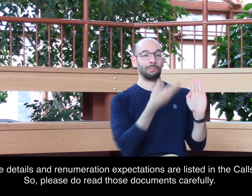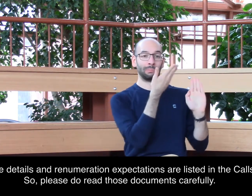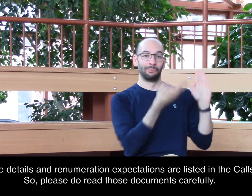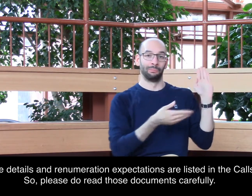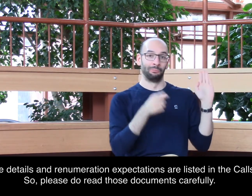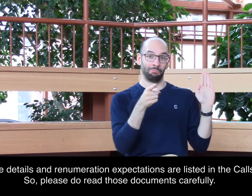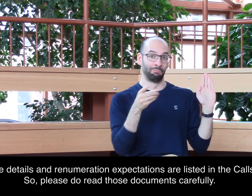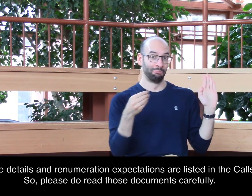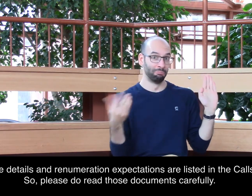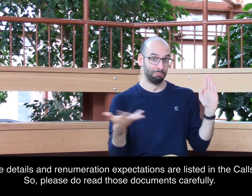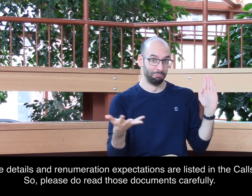carefully.